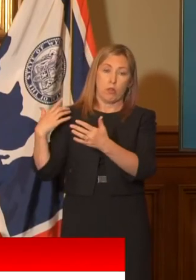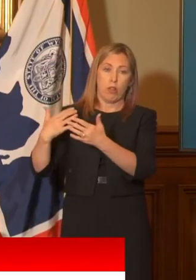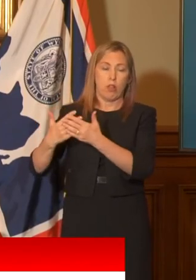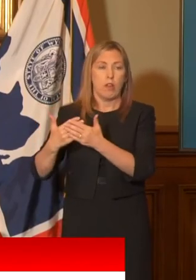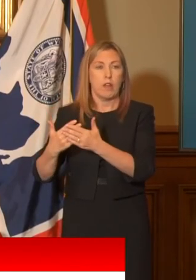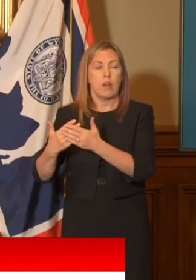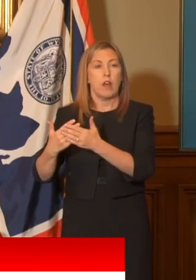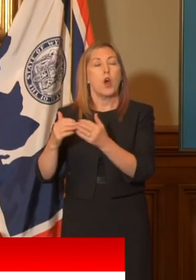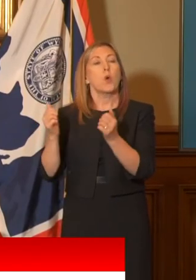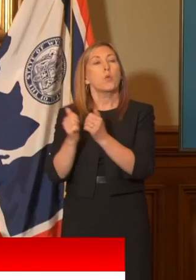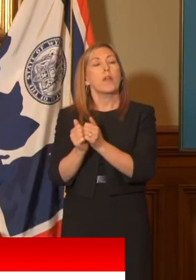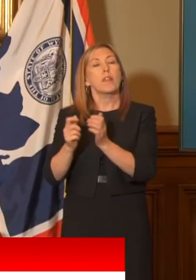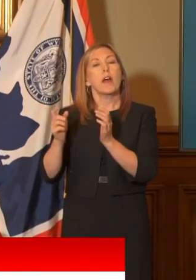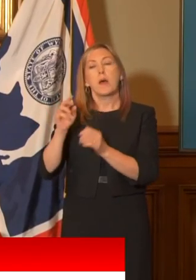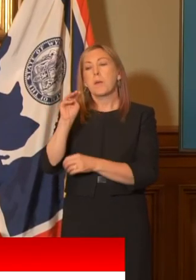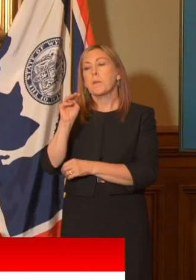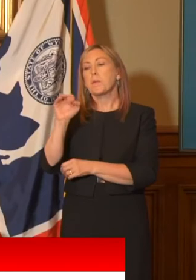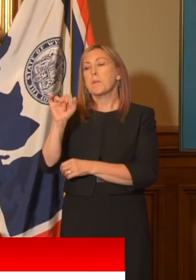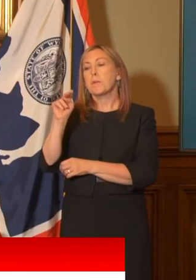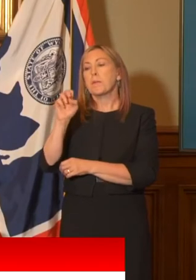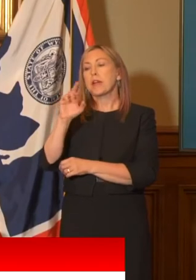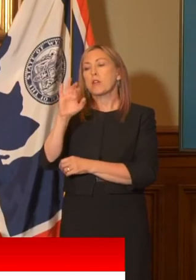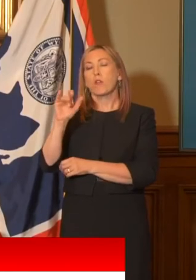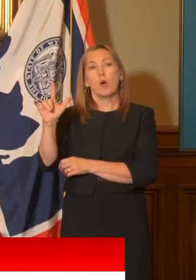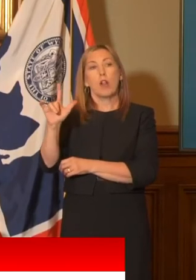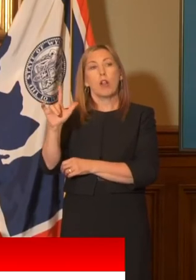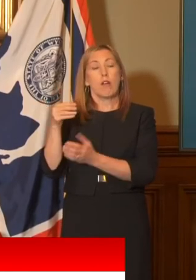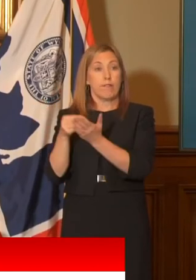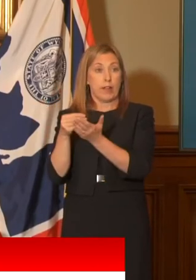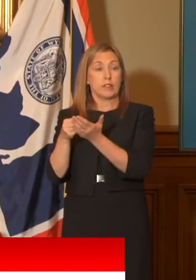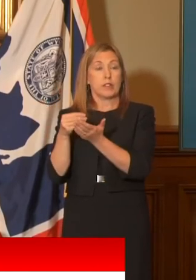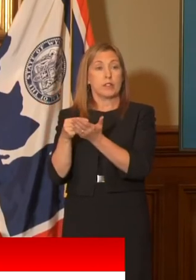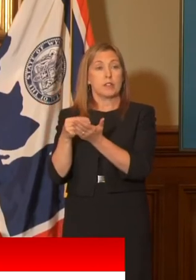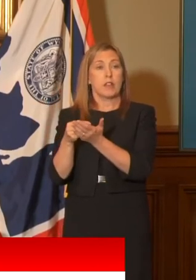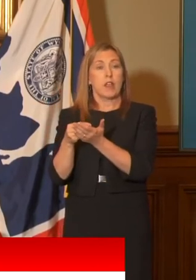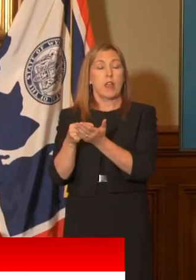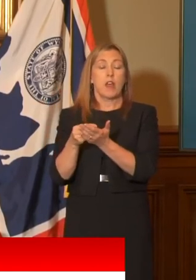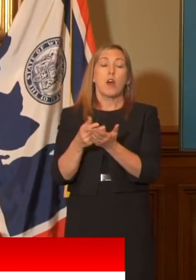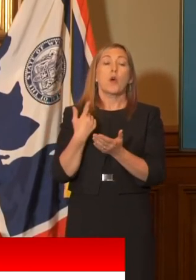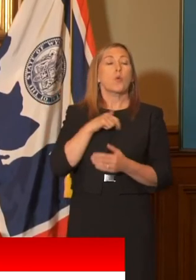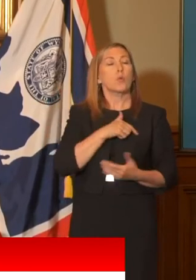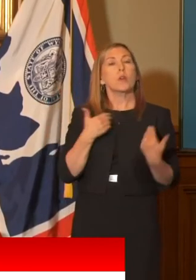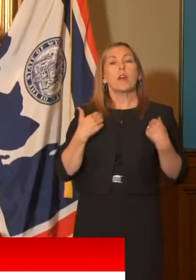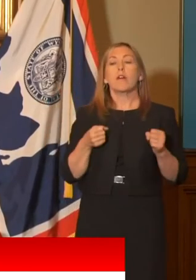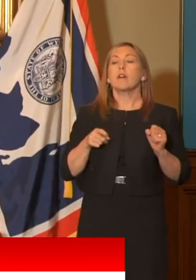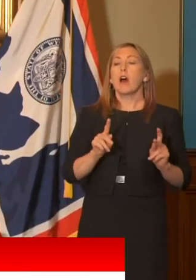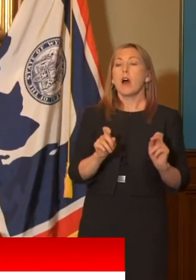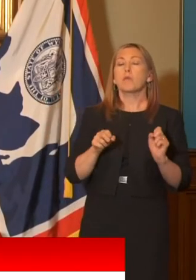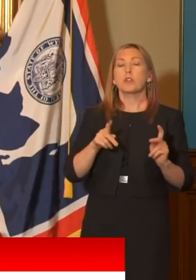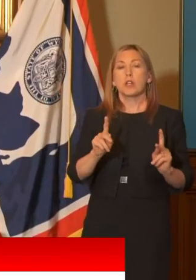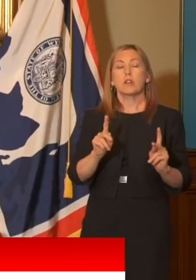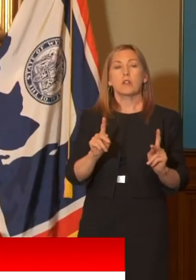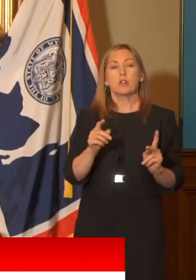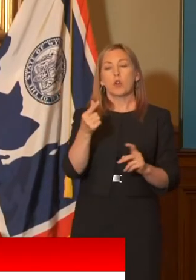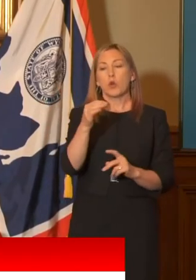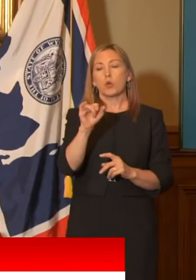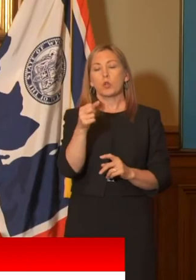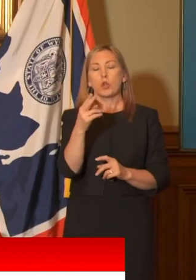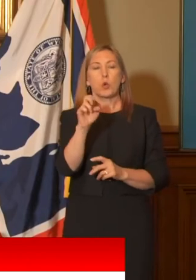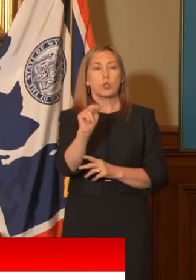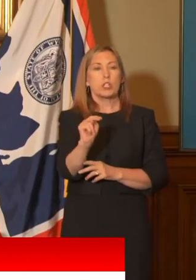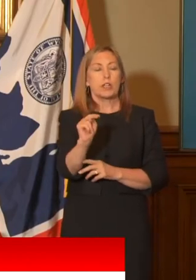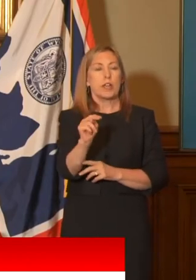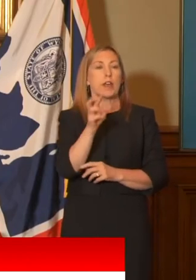with mineral funds, that there are opportunities. We did this with the Goshen Irrigation District,